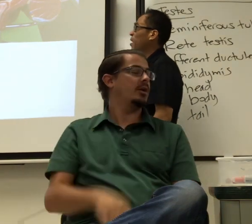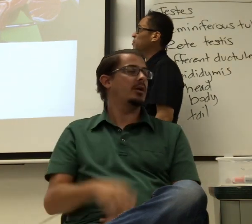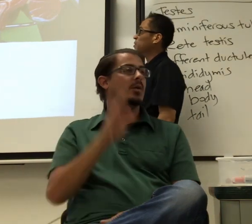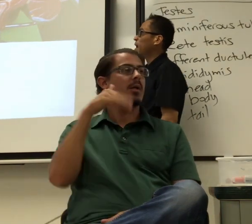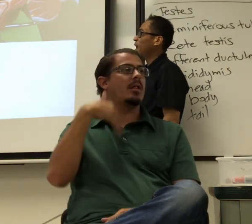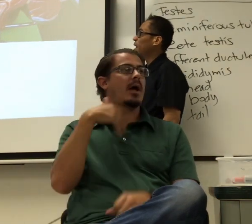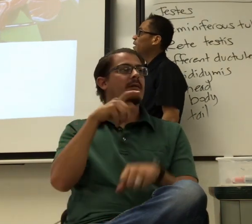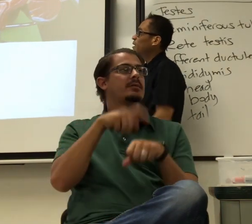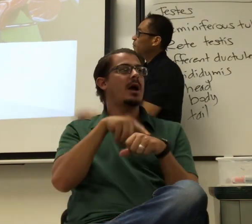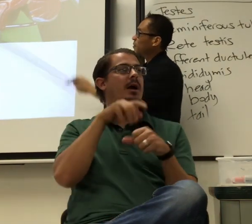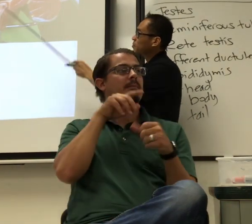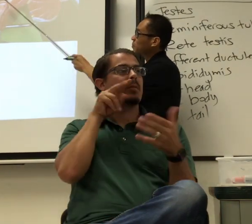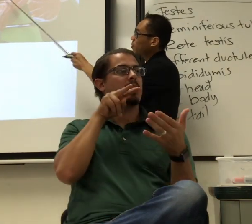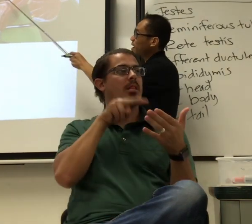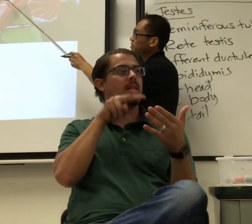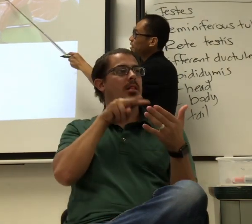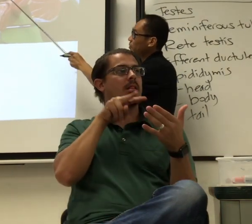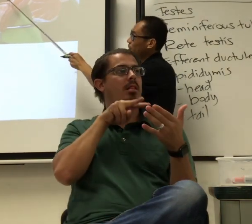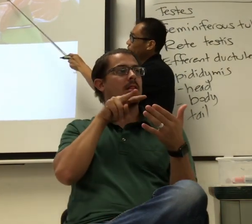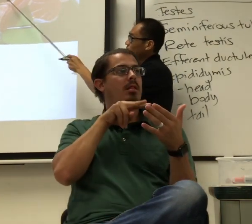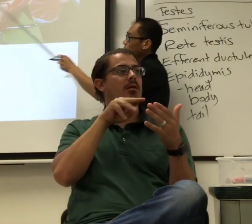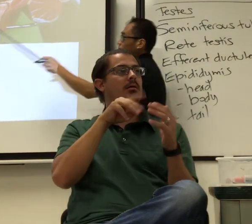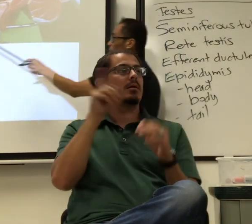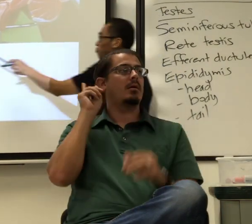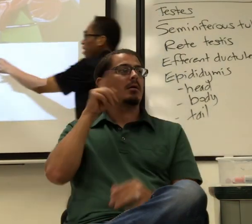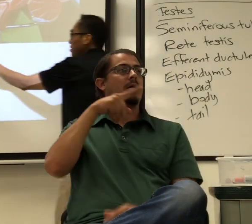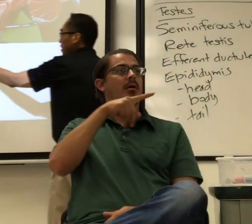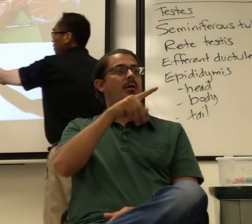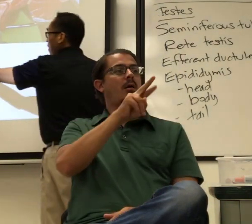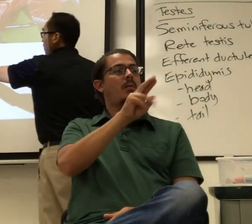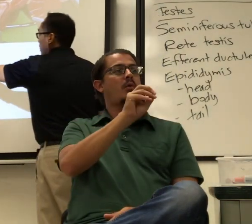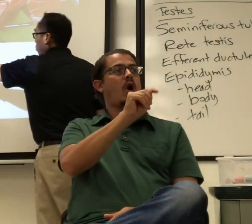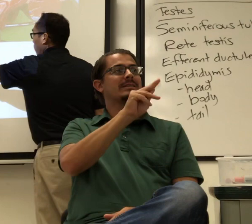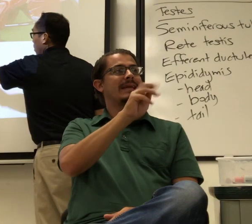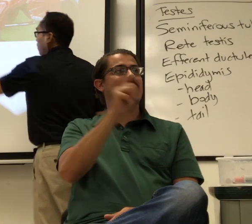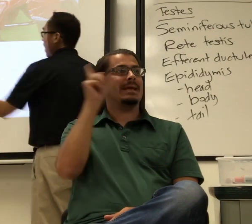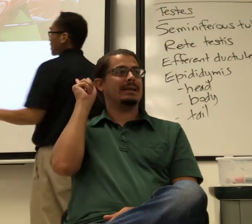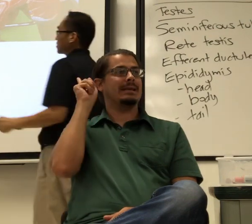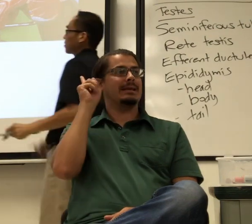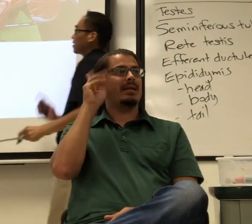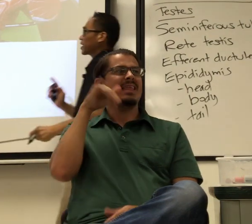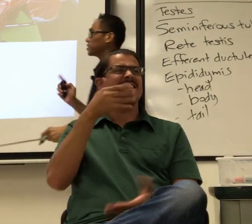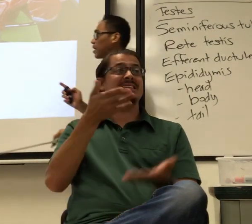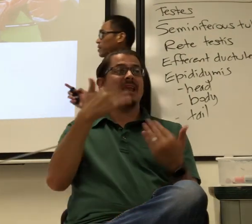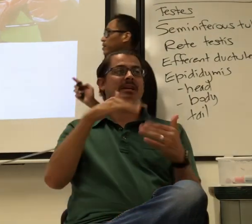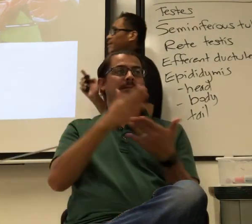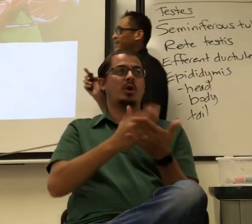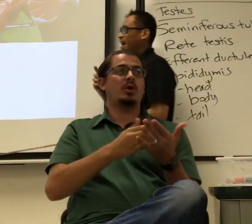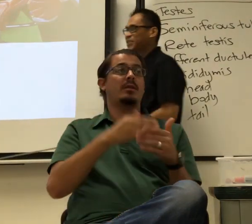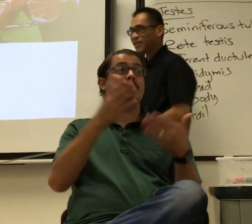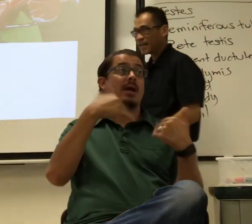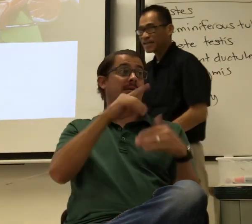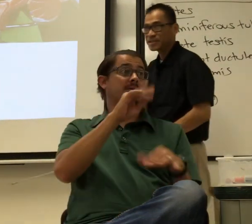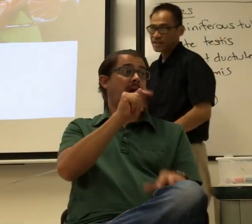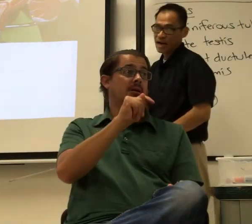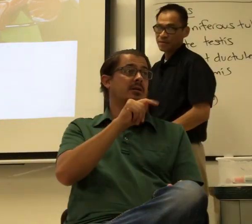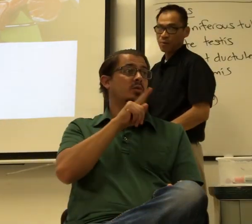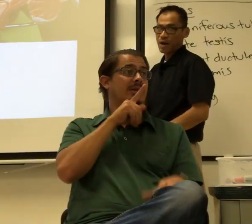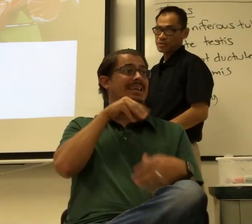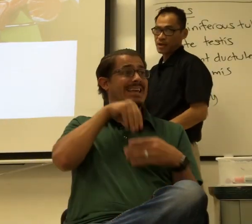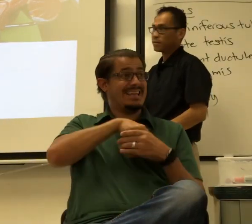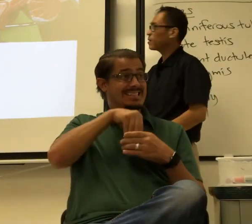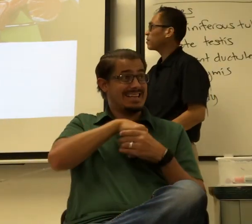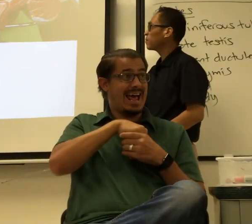study models today. I mean, there's the prostate there, the prostate there. That's where we go next. The next duct is actually